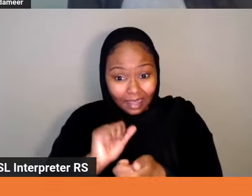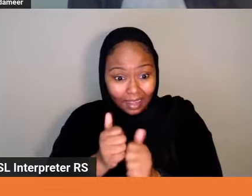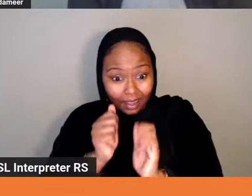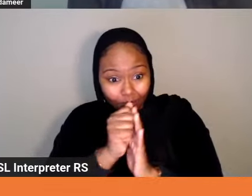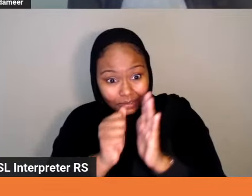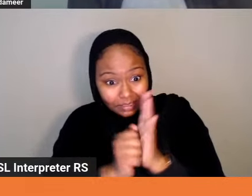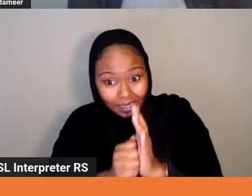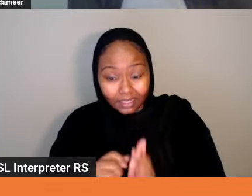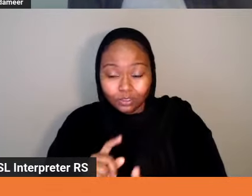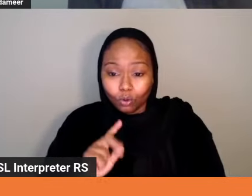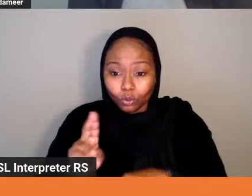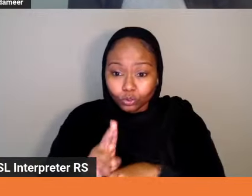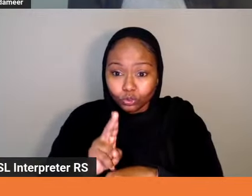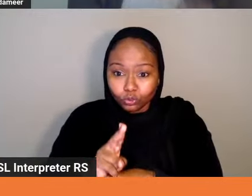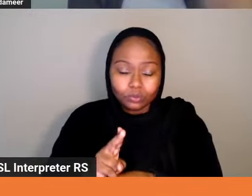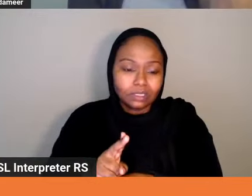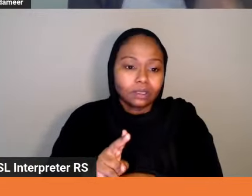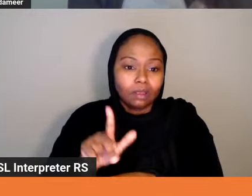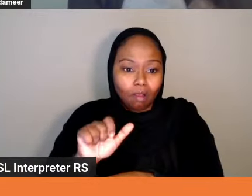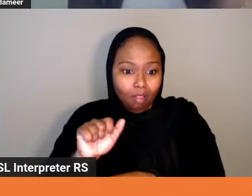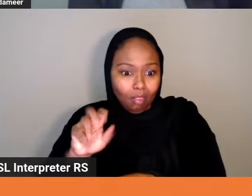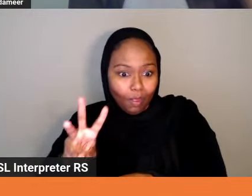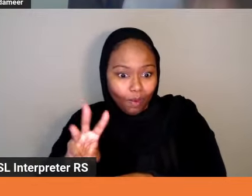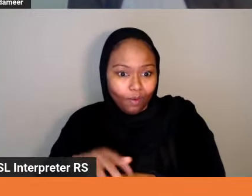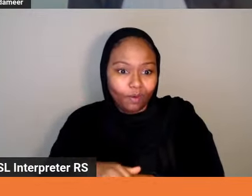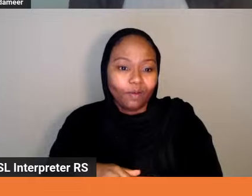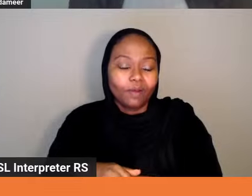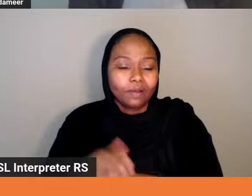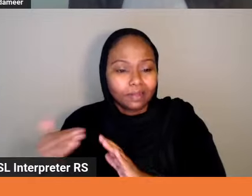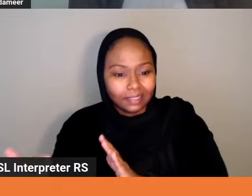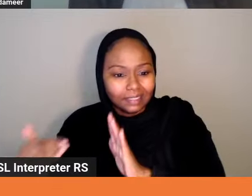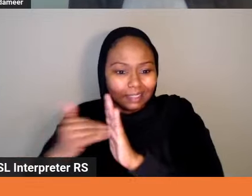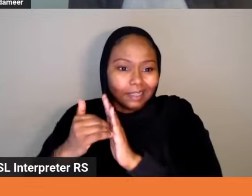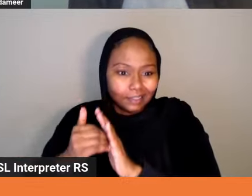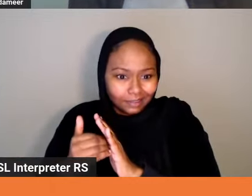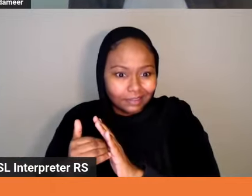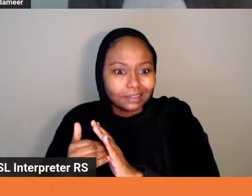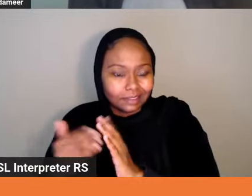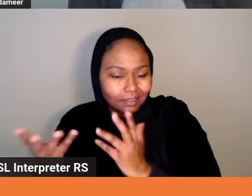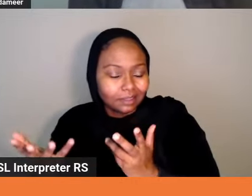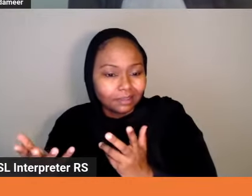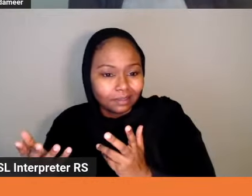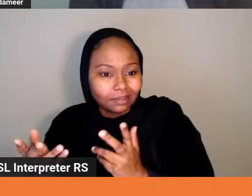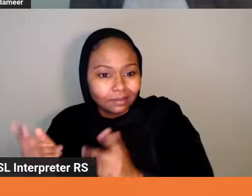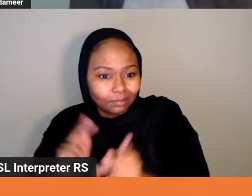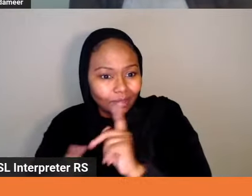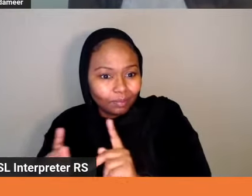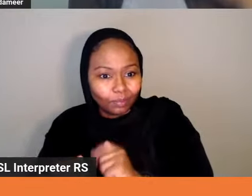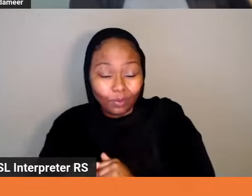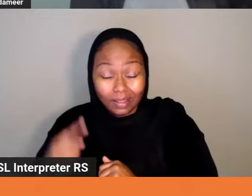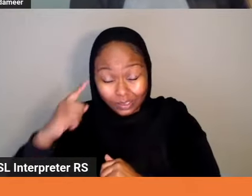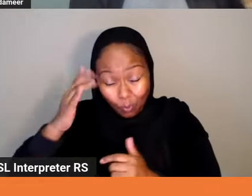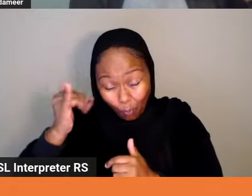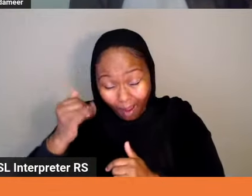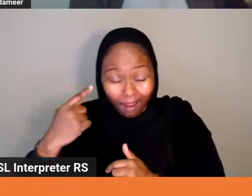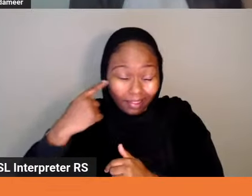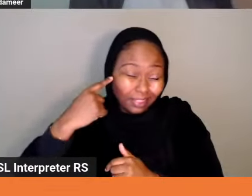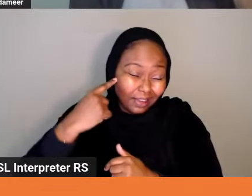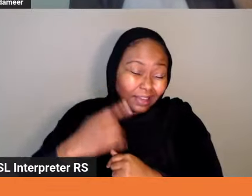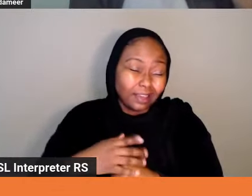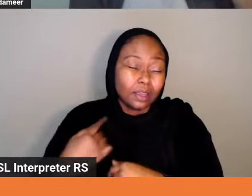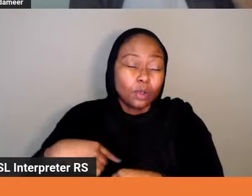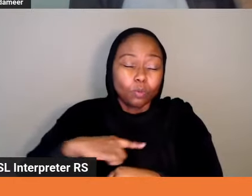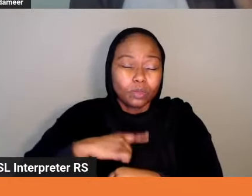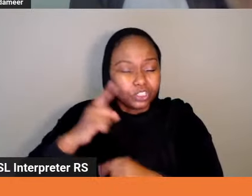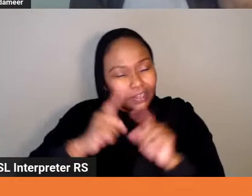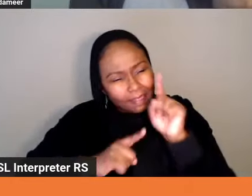weaponizing international law and law, even the internal law. And this is why I think we should think